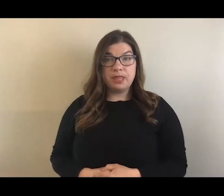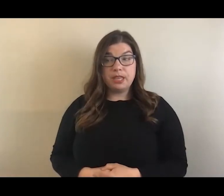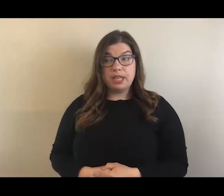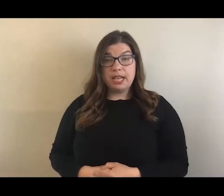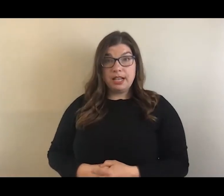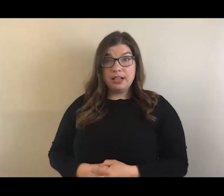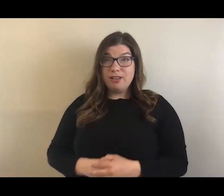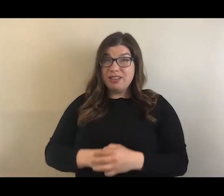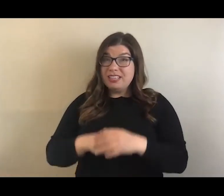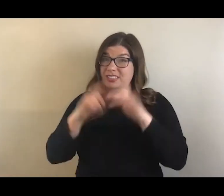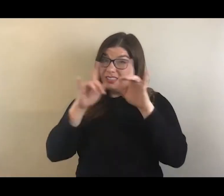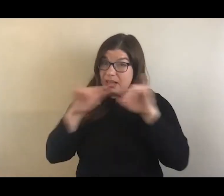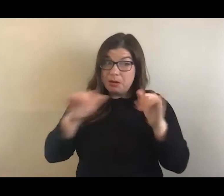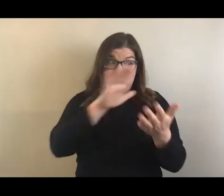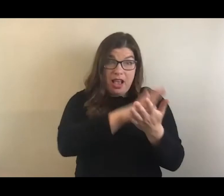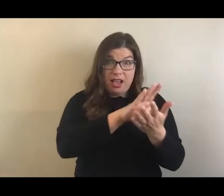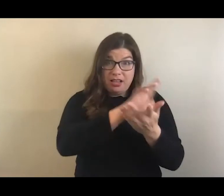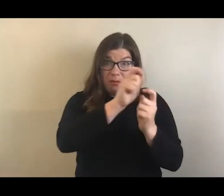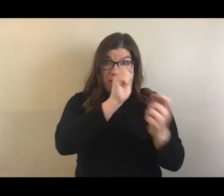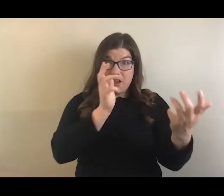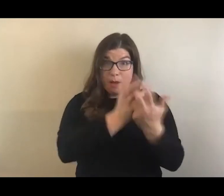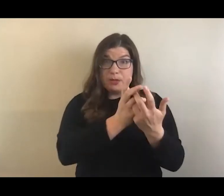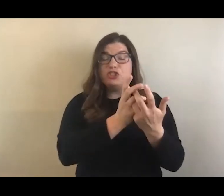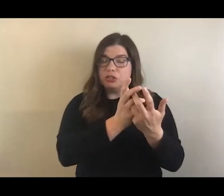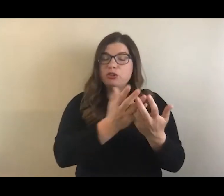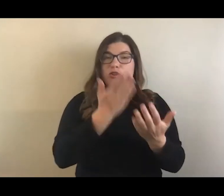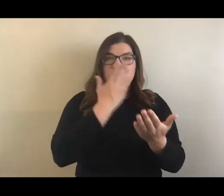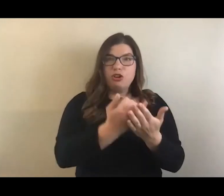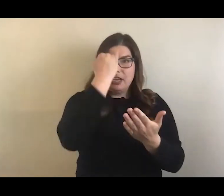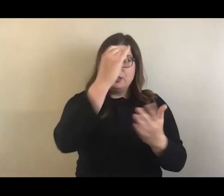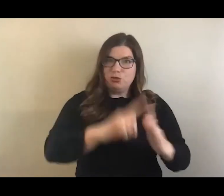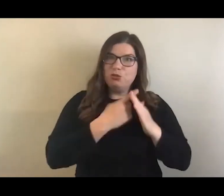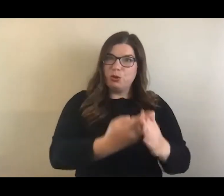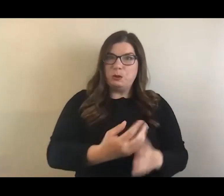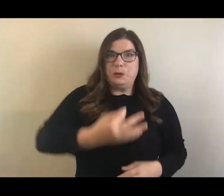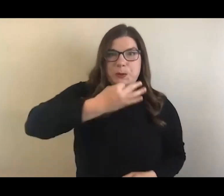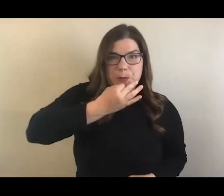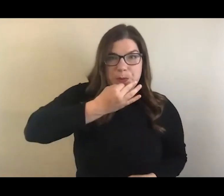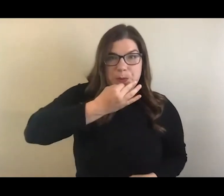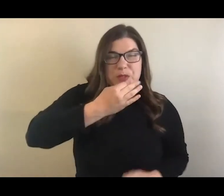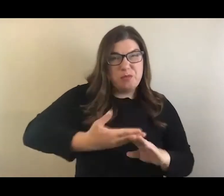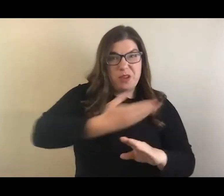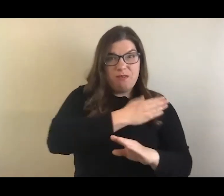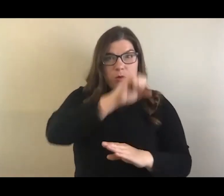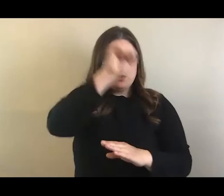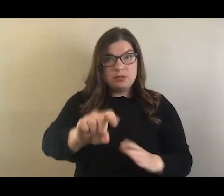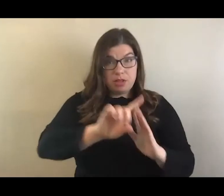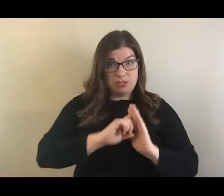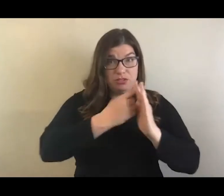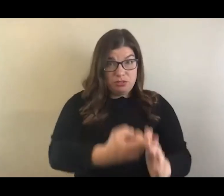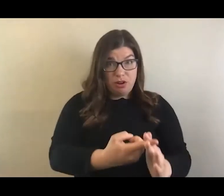We also encourage that academic accommodations are discussed and all paperwork is completed prior to the beginning of the